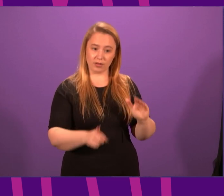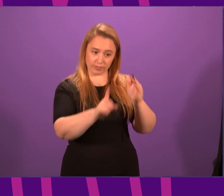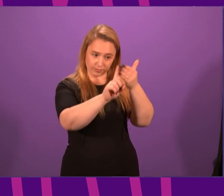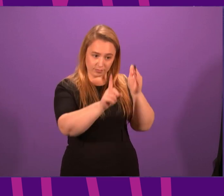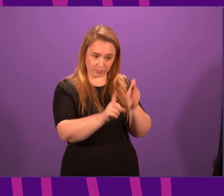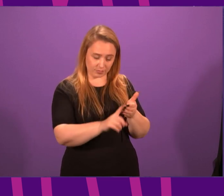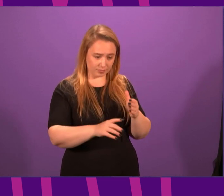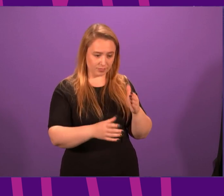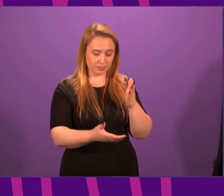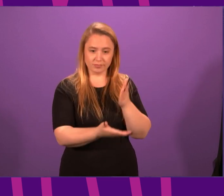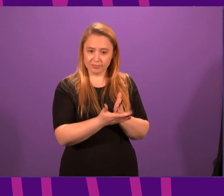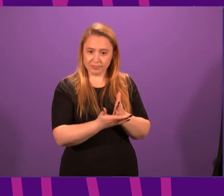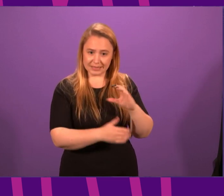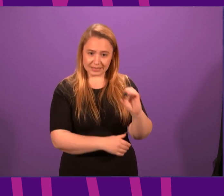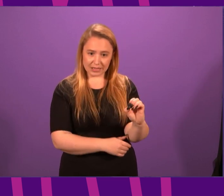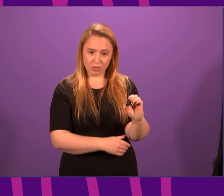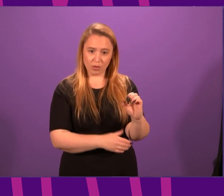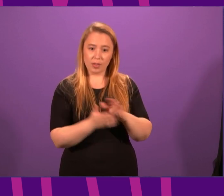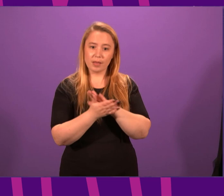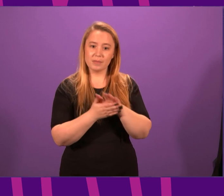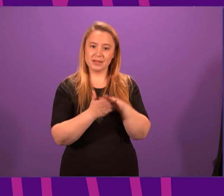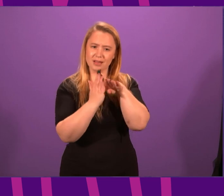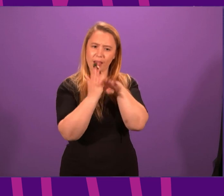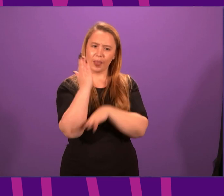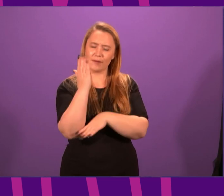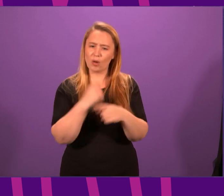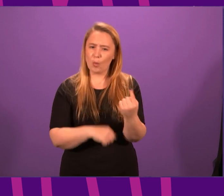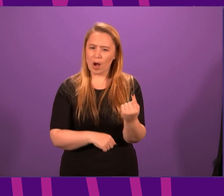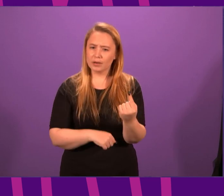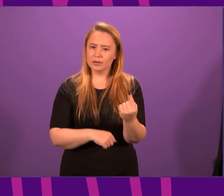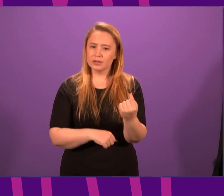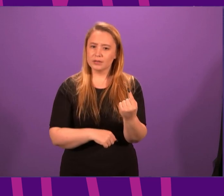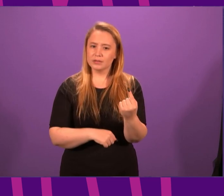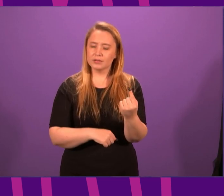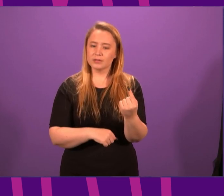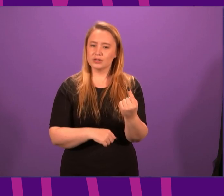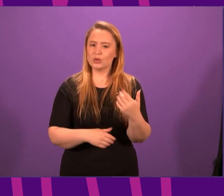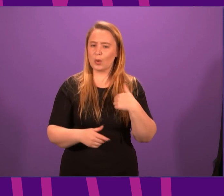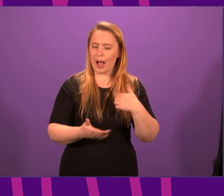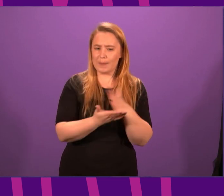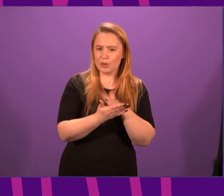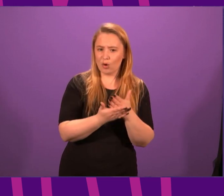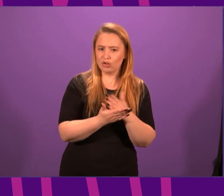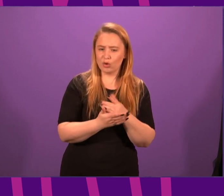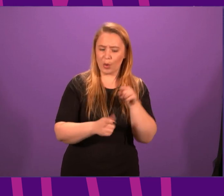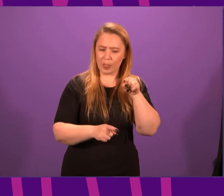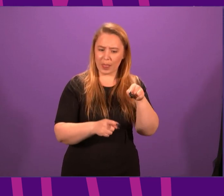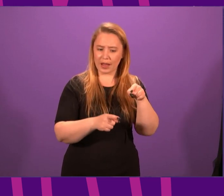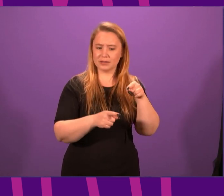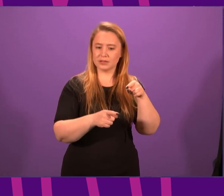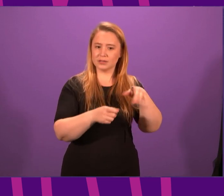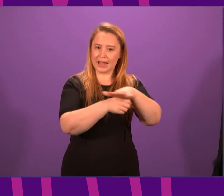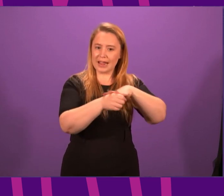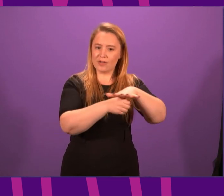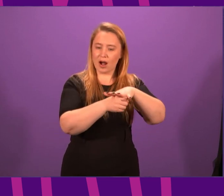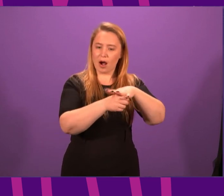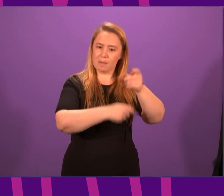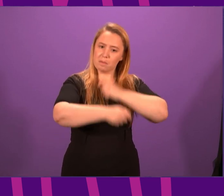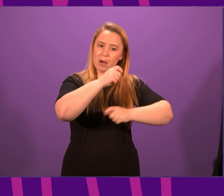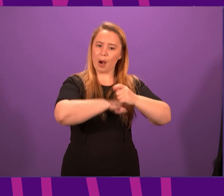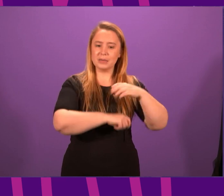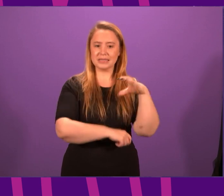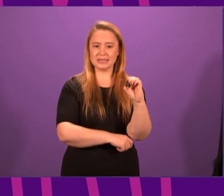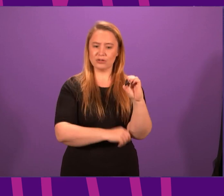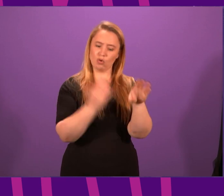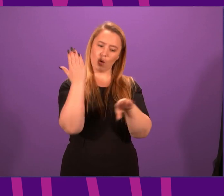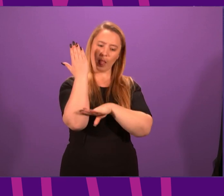days only takes them down to level 1. And I'm not sure how these areas get down to 0. How is